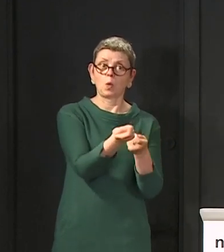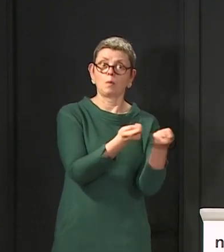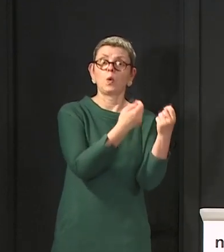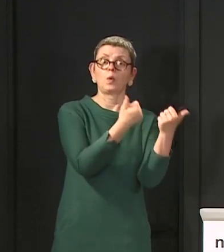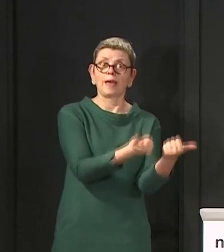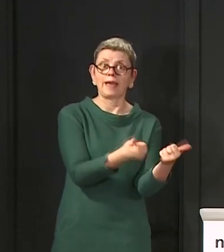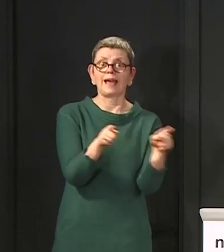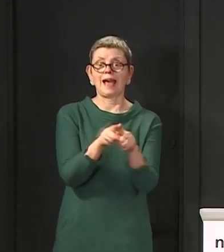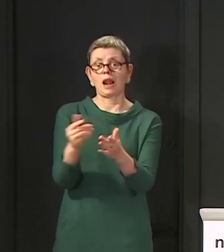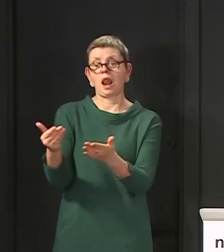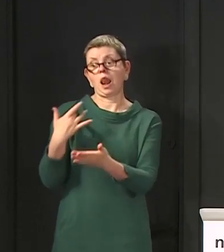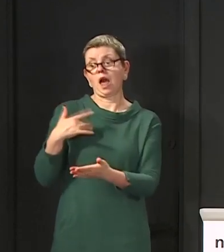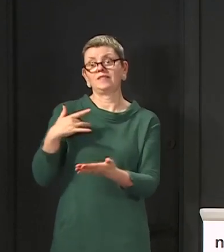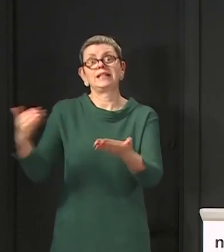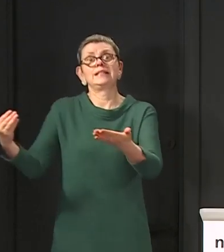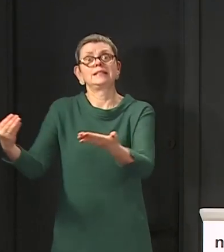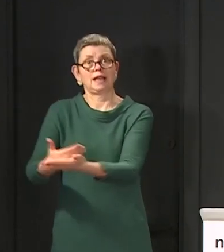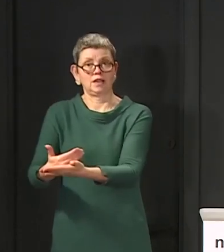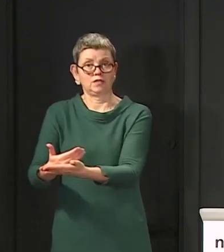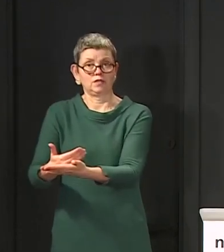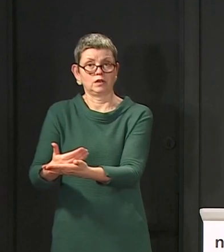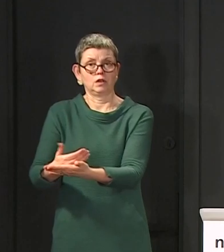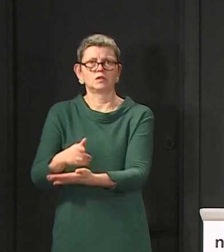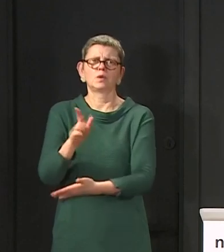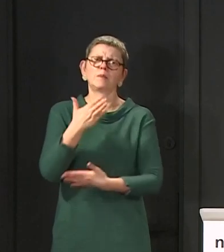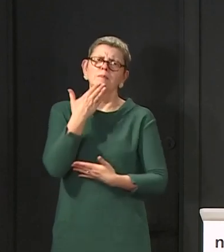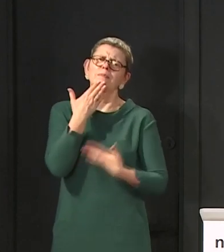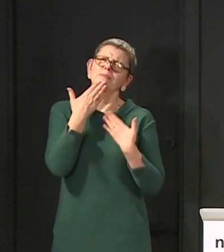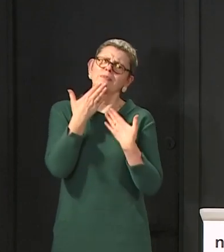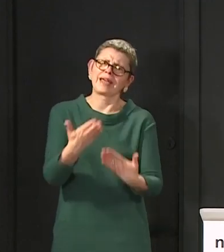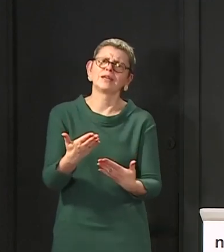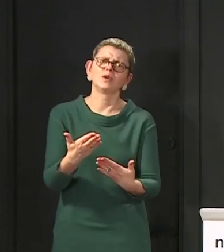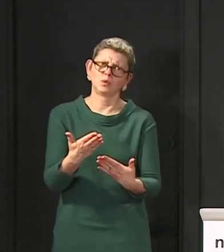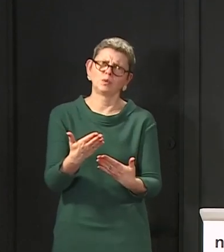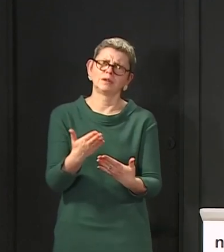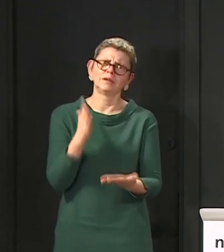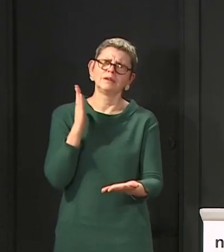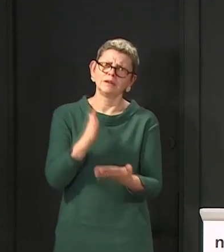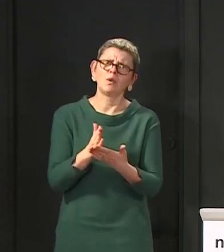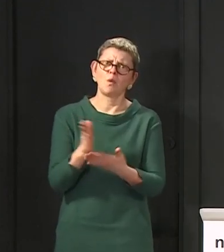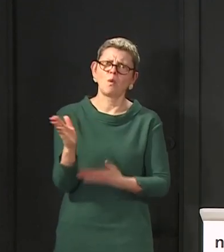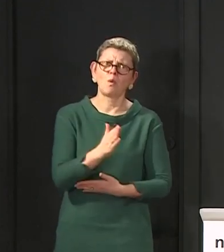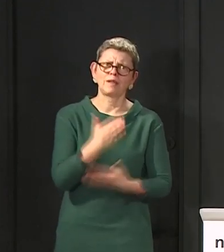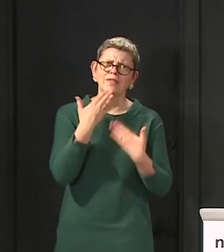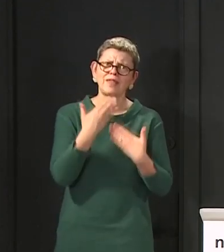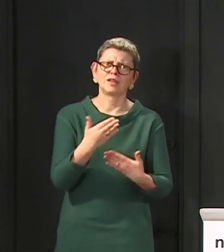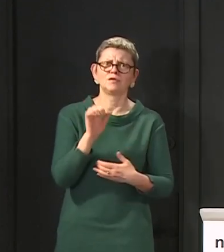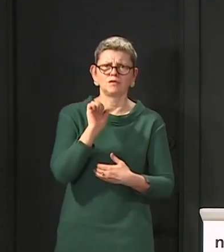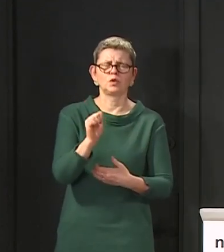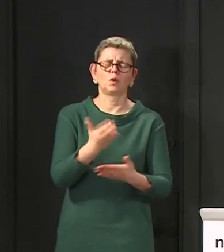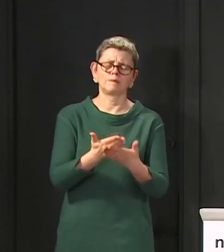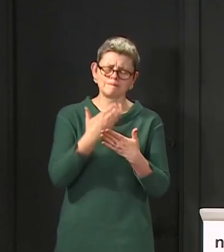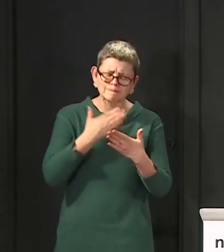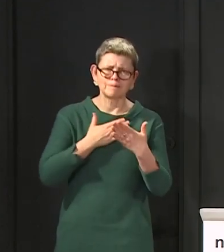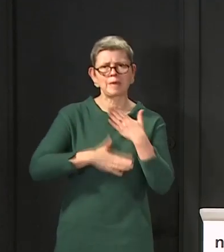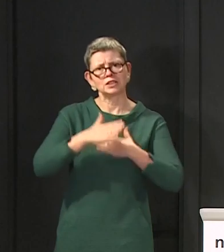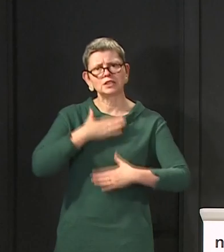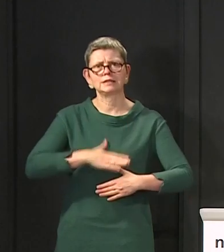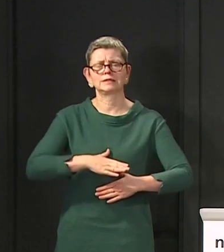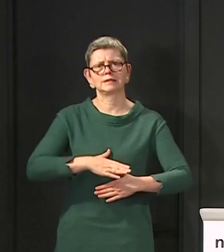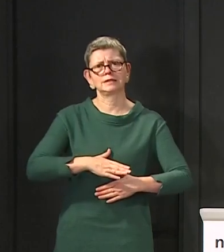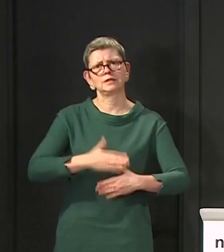lives. So thank you once again to all of you from the bottom of my heart for what you have been doing. And please,